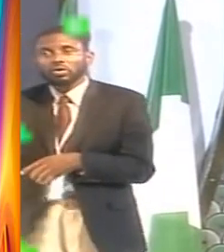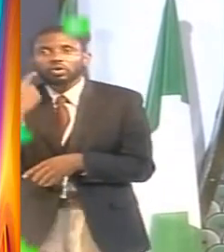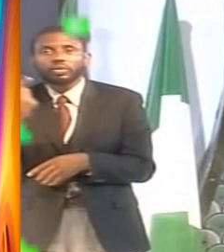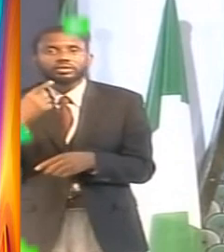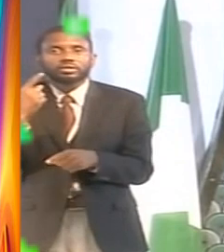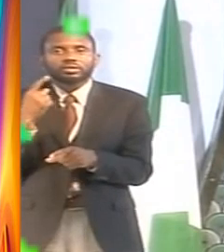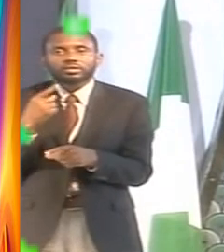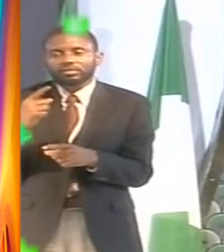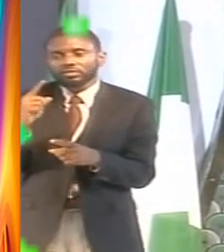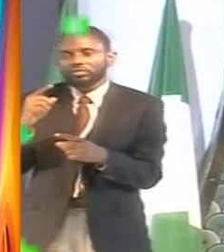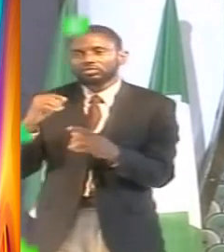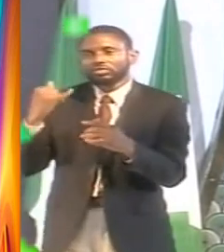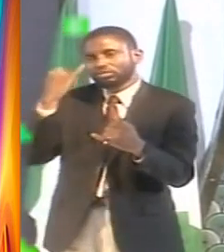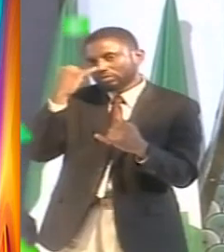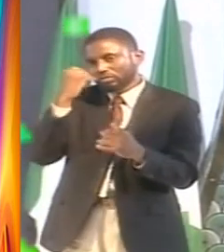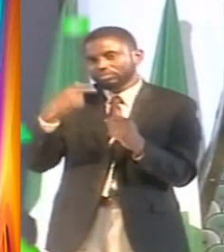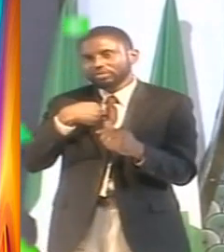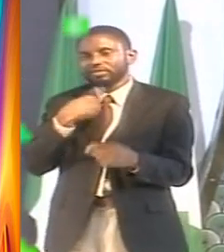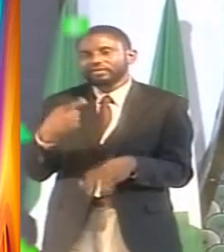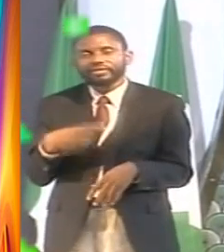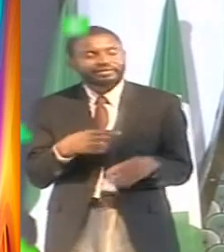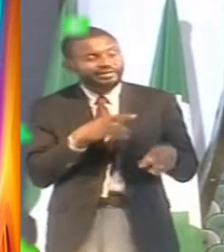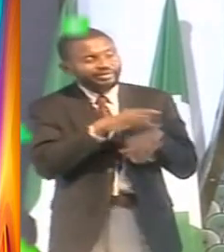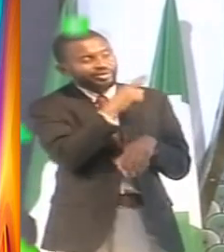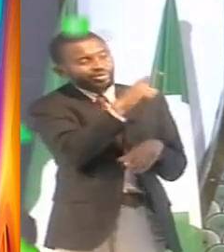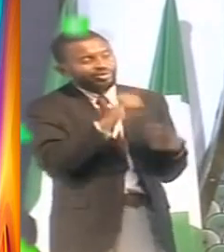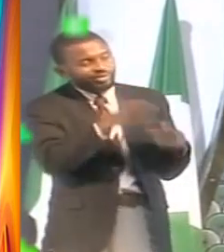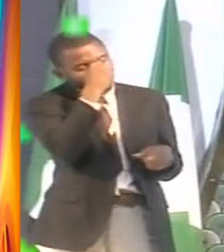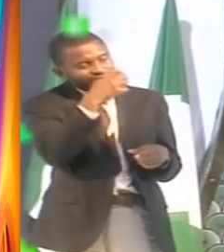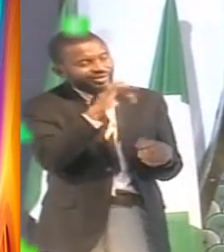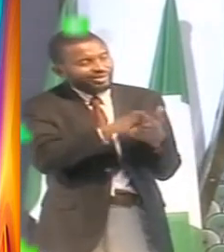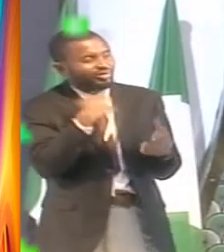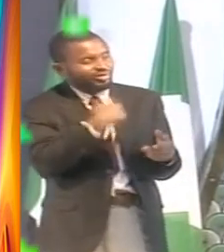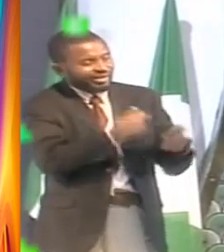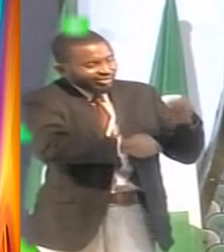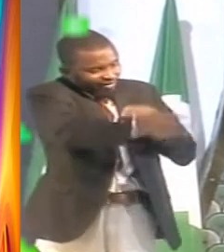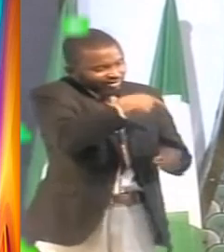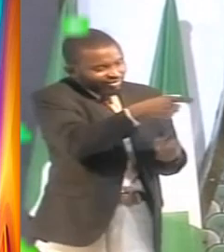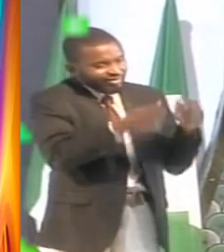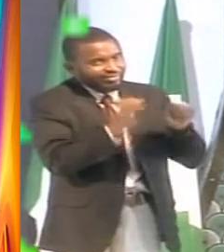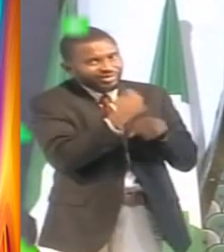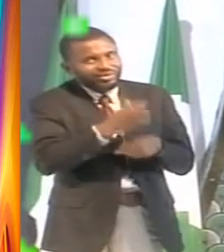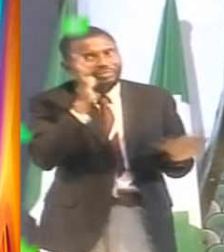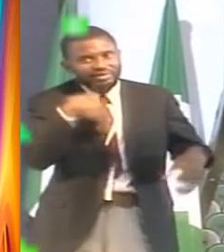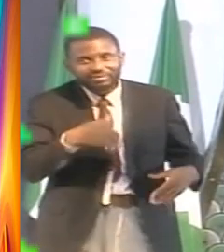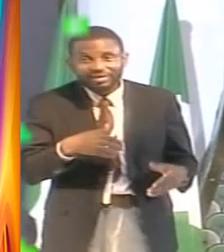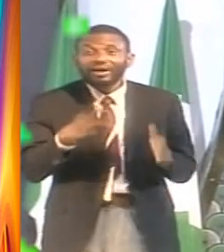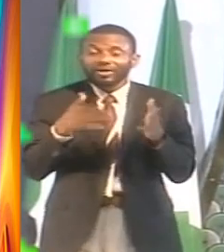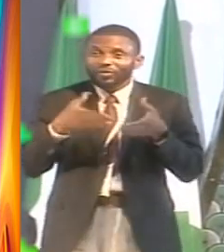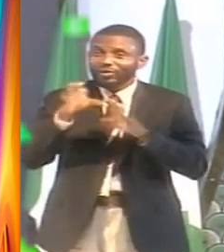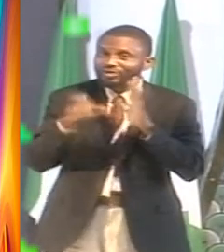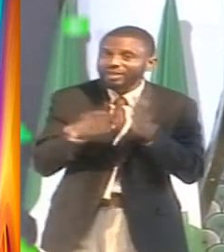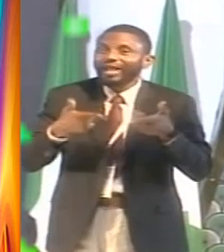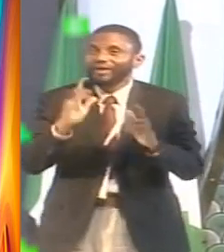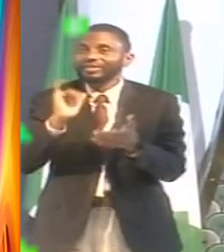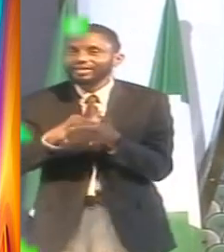me. He says to me, you know, they sent you to Sokoto so that we can convert you and make you a Muslim. And the constitution allows that. But I